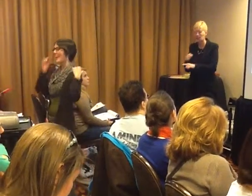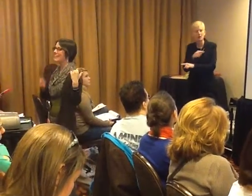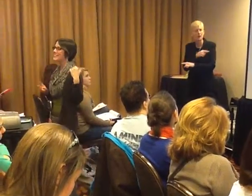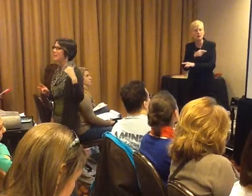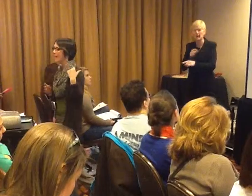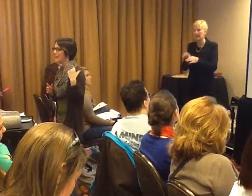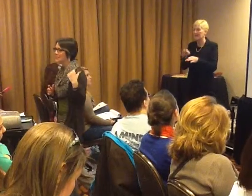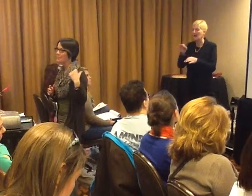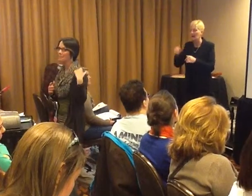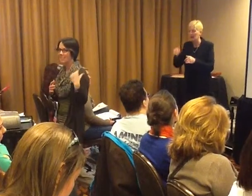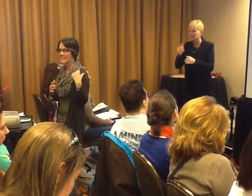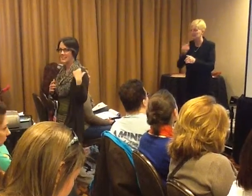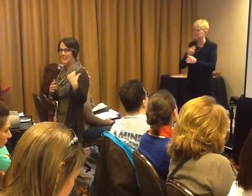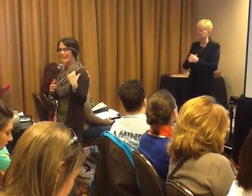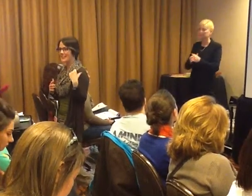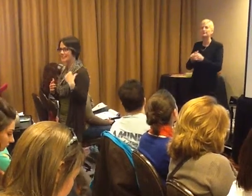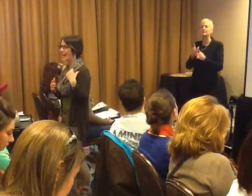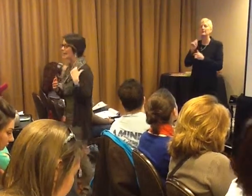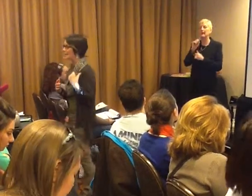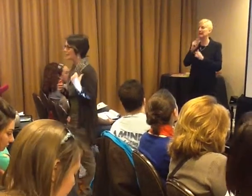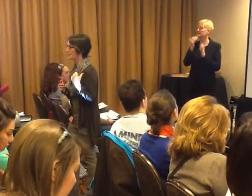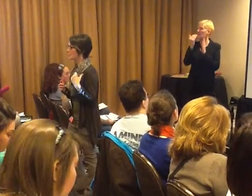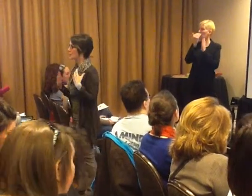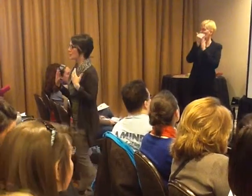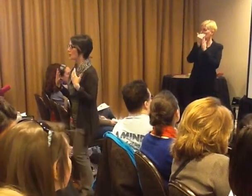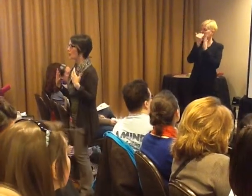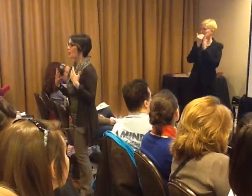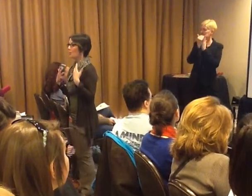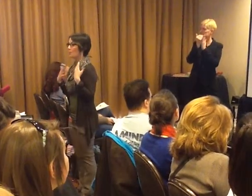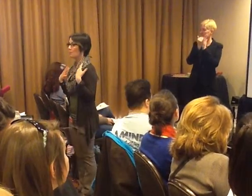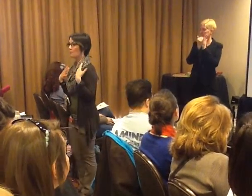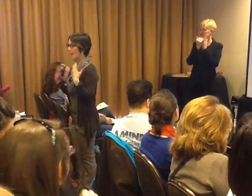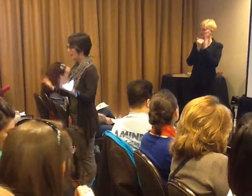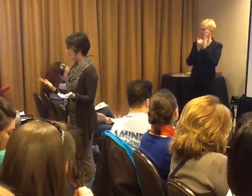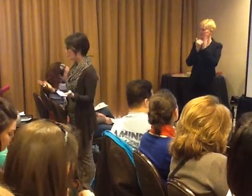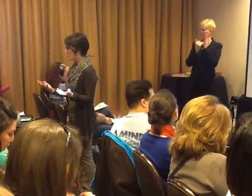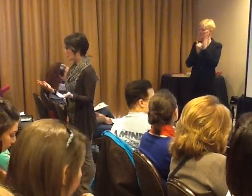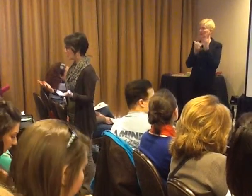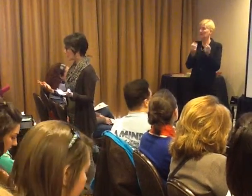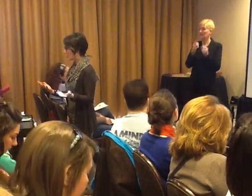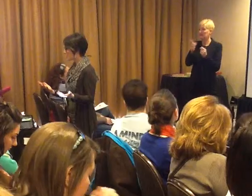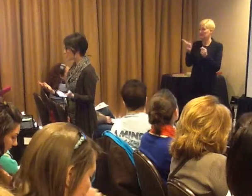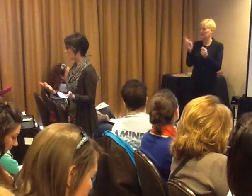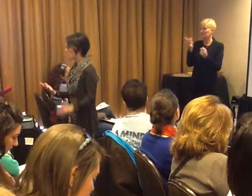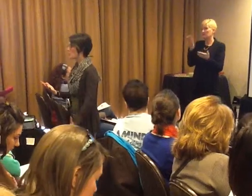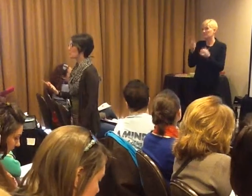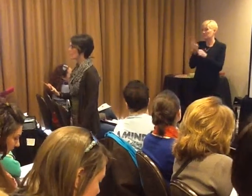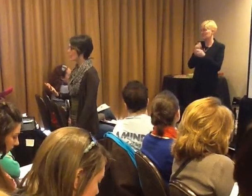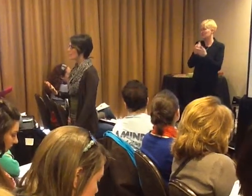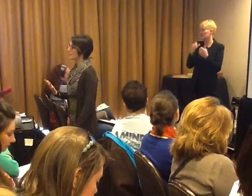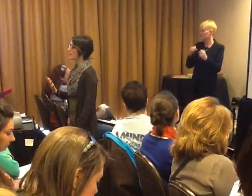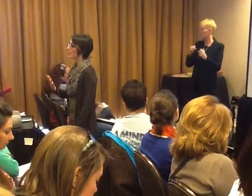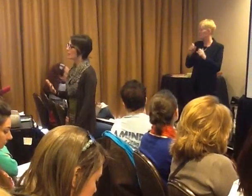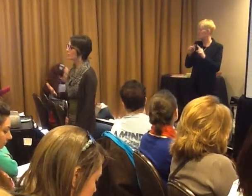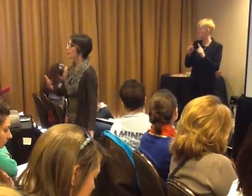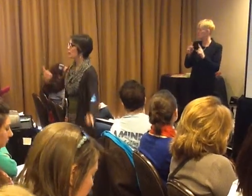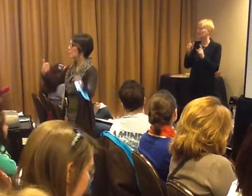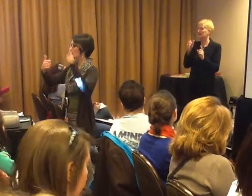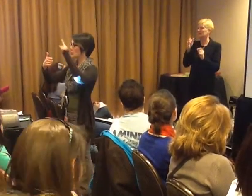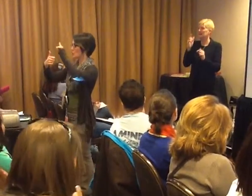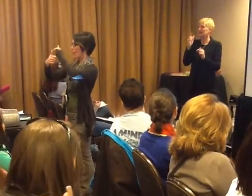the ASL mechanism of listing things on a list. So many of you probably use this strategy, but it's the idea